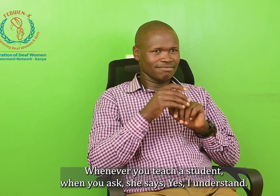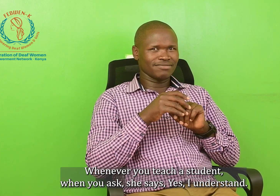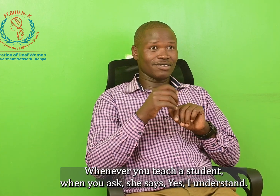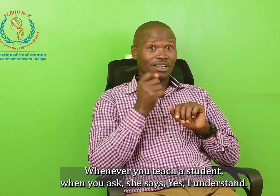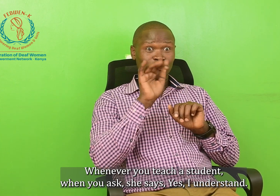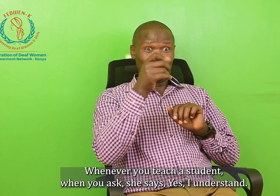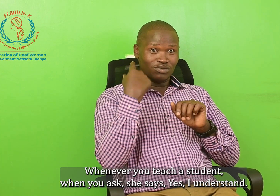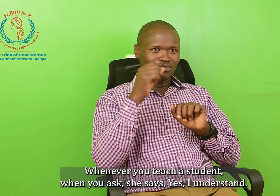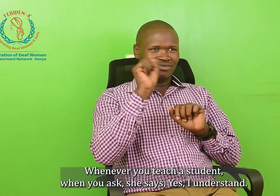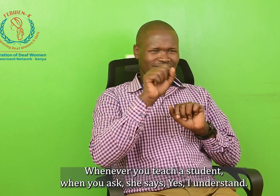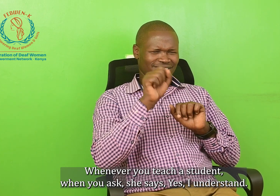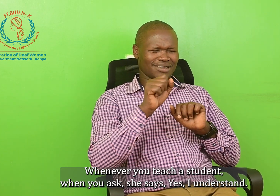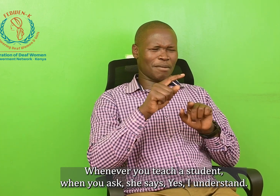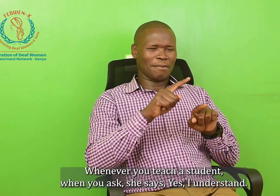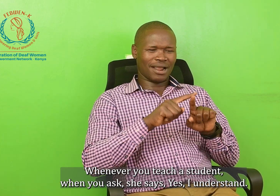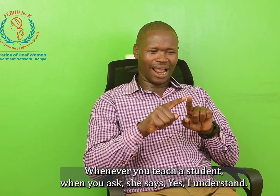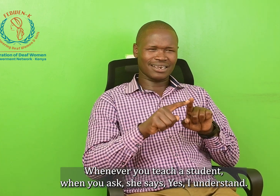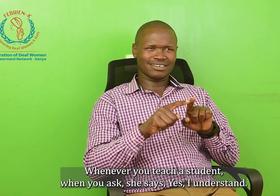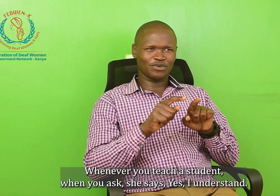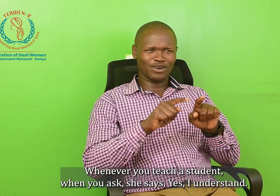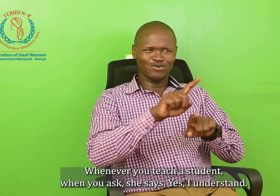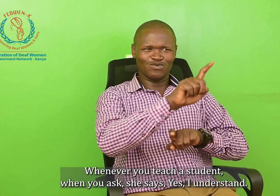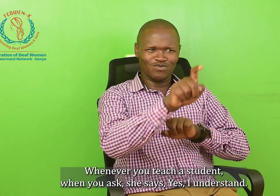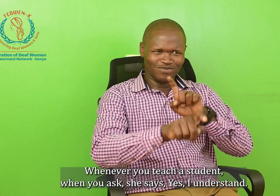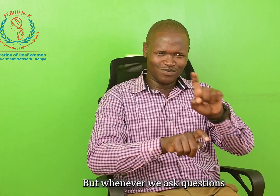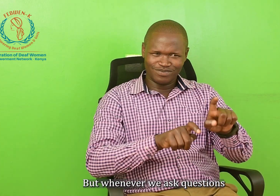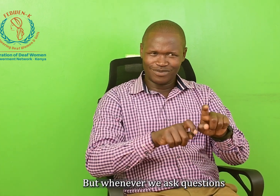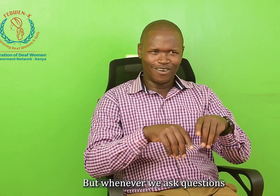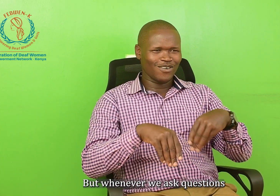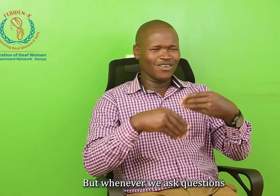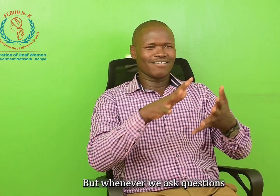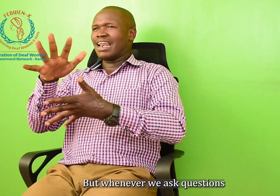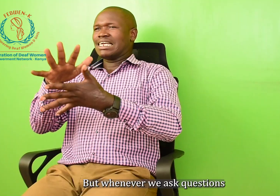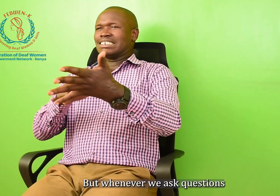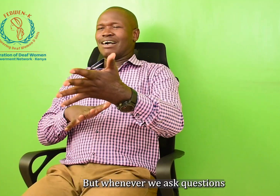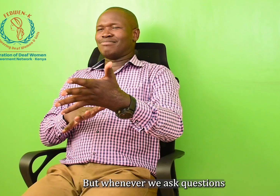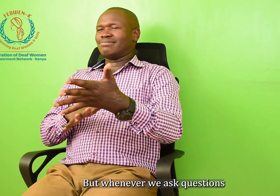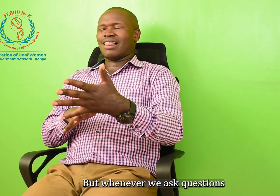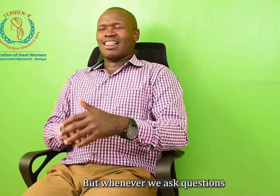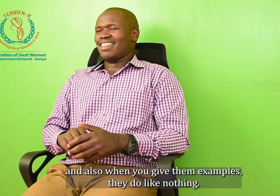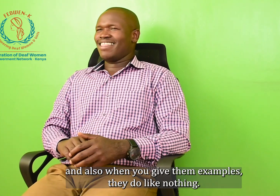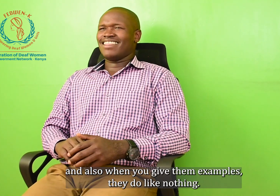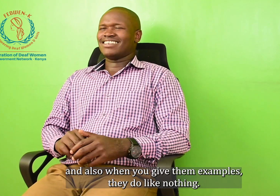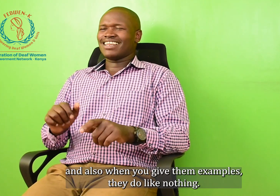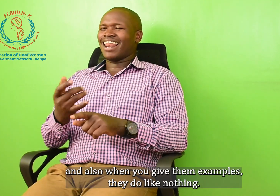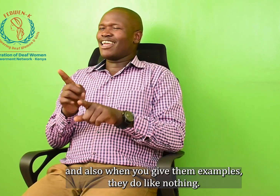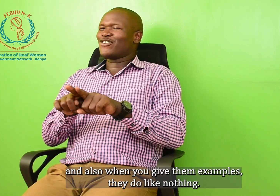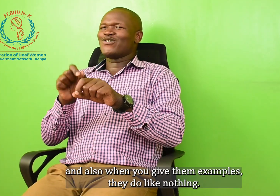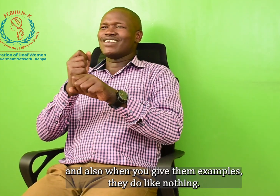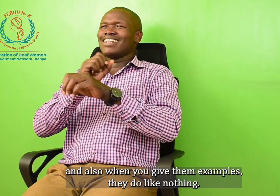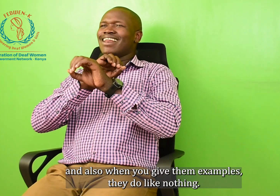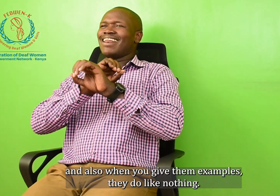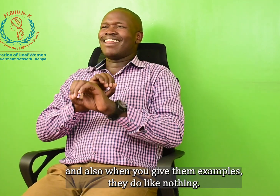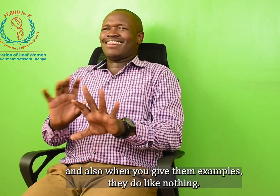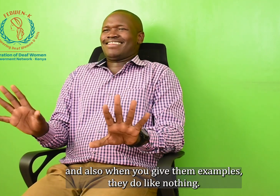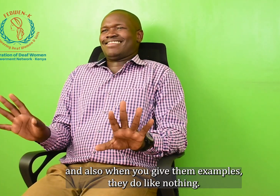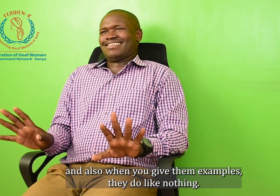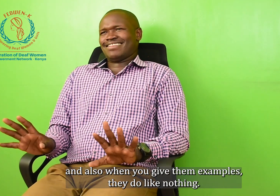a student, when you ask, she says, yes, I understand. But whenever you ask questions, and also when you give them exams, they do